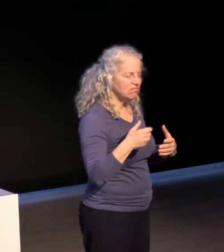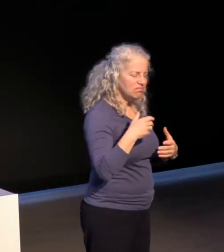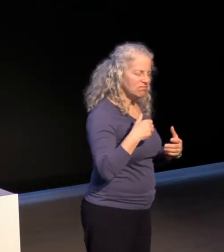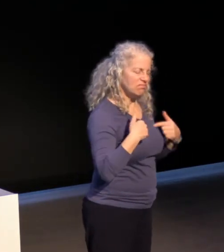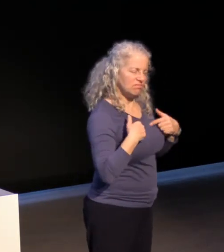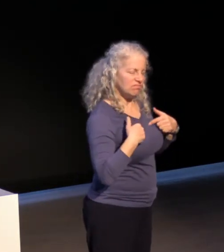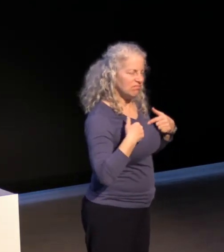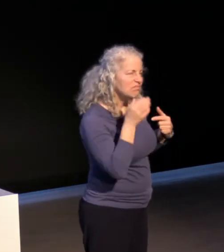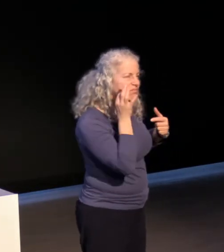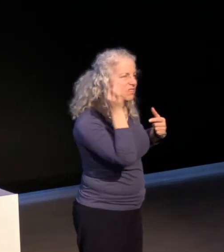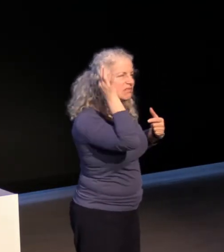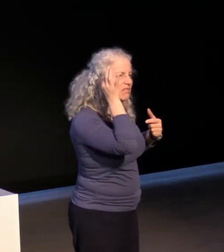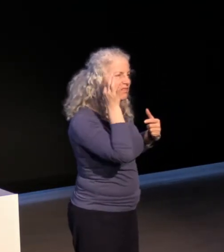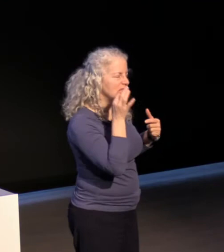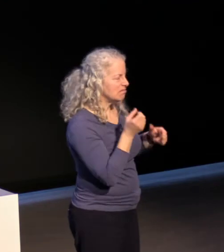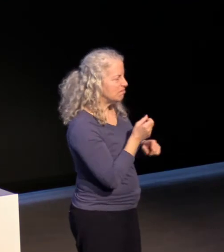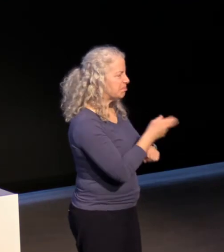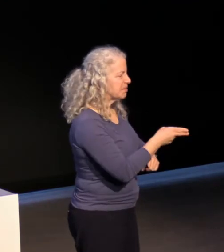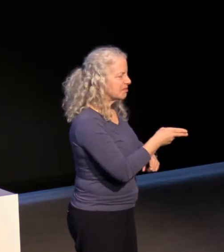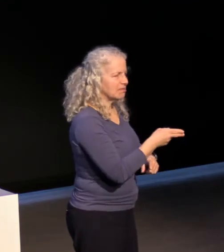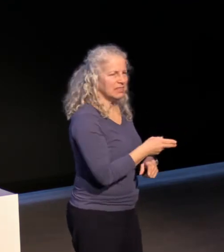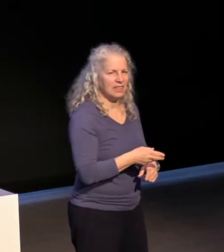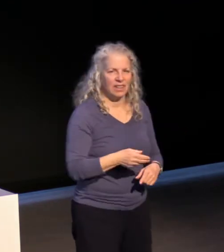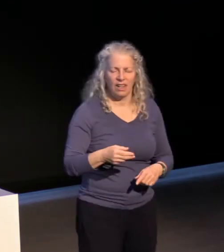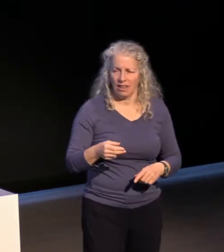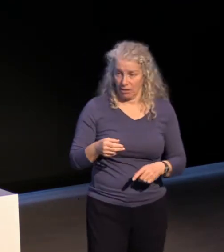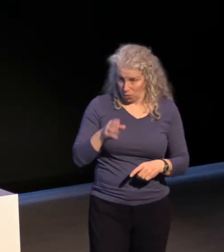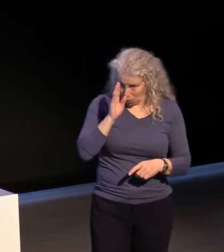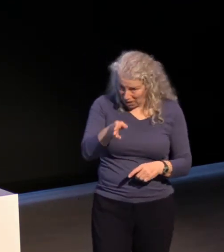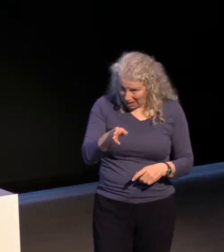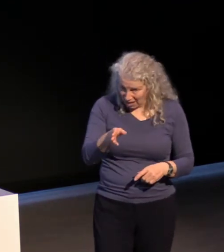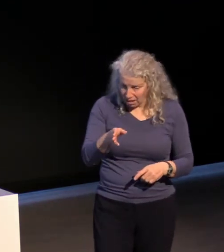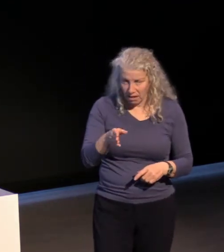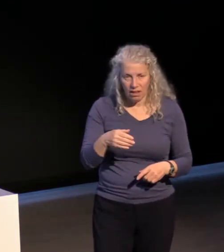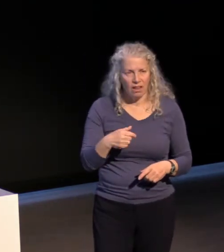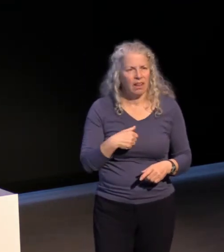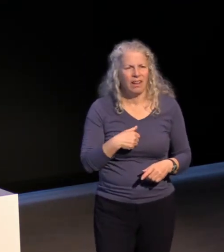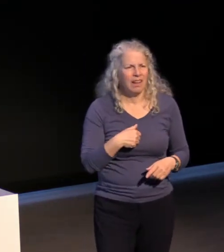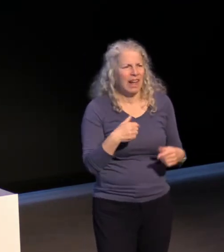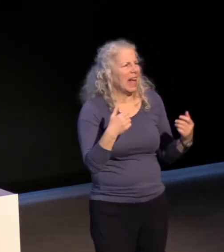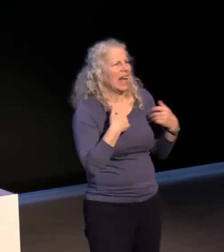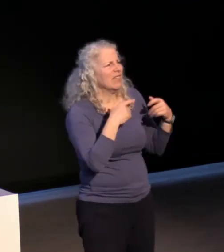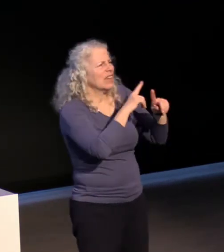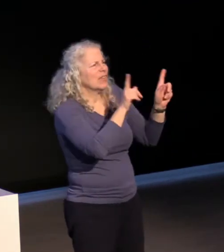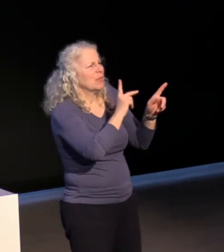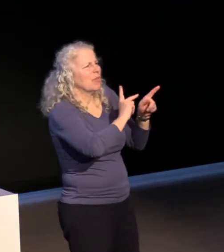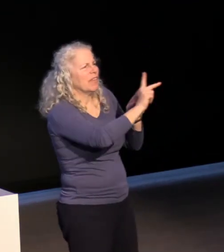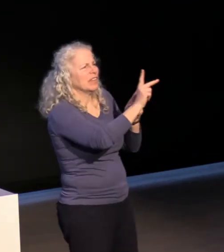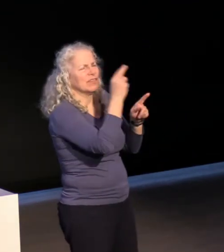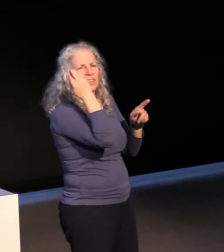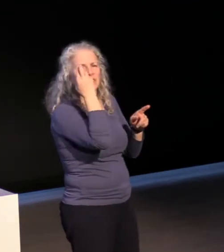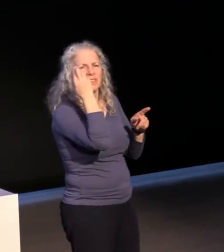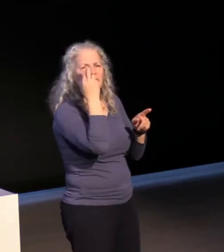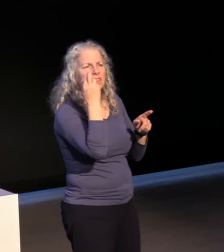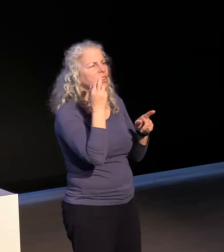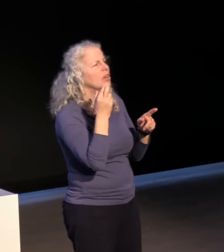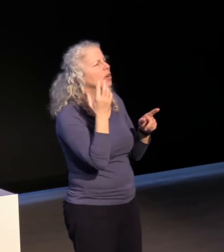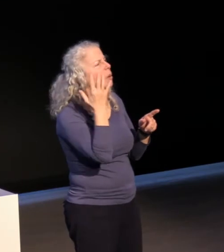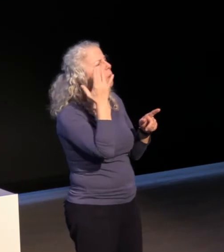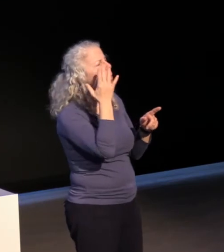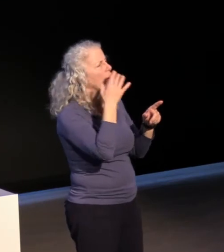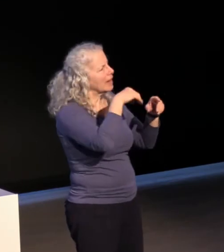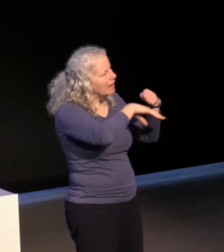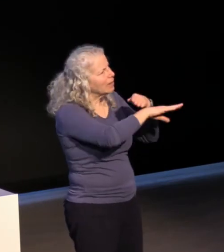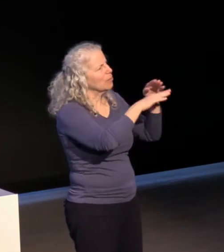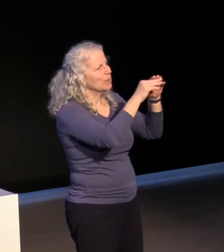means. But it never got there. I was there for completely different professional reasons, operating under that context right up